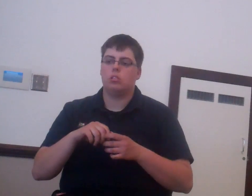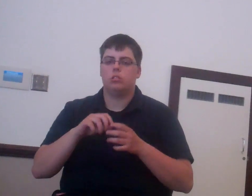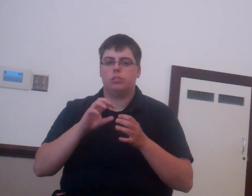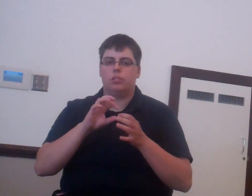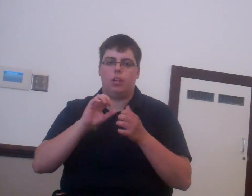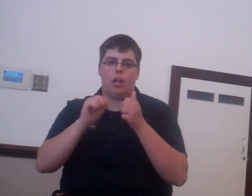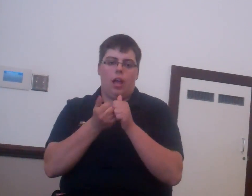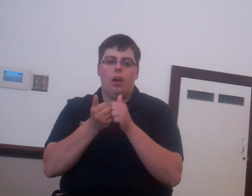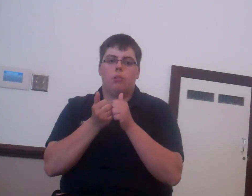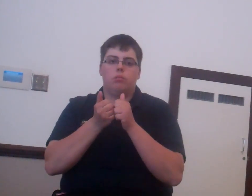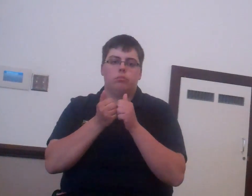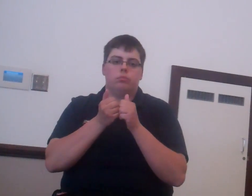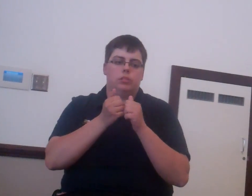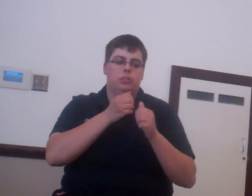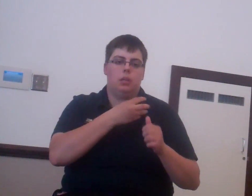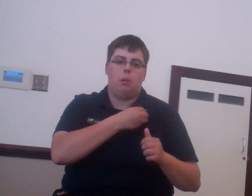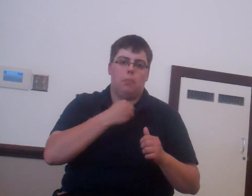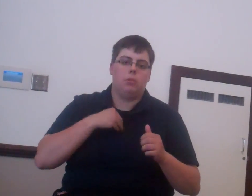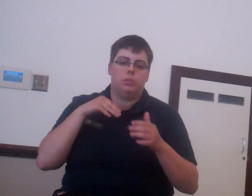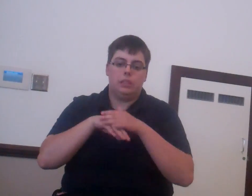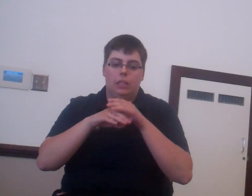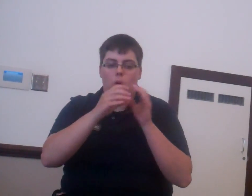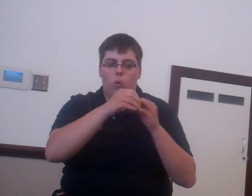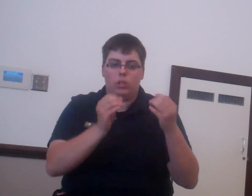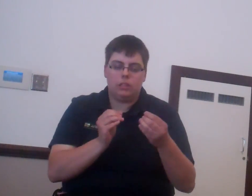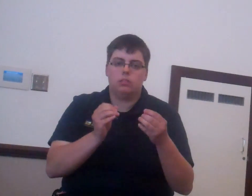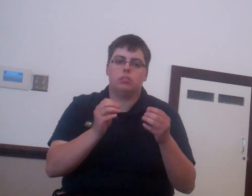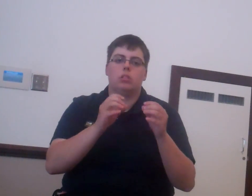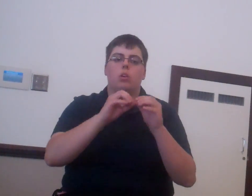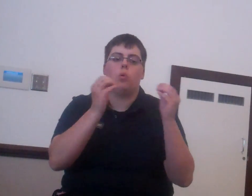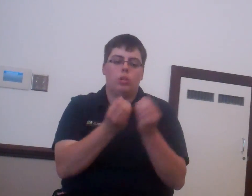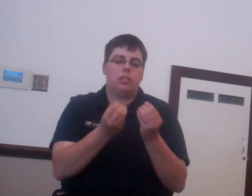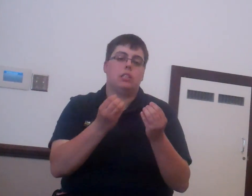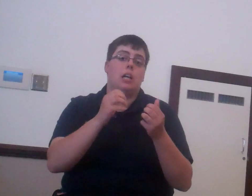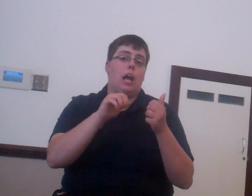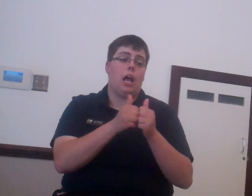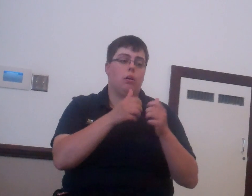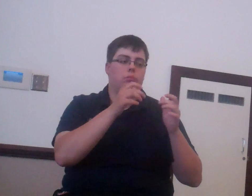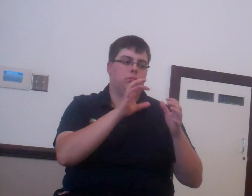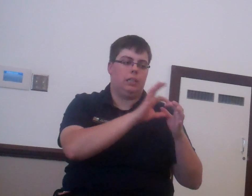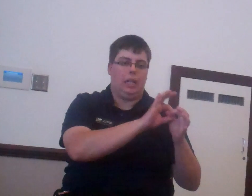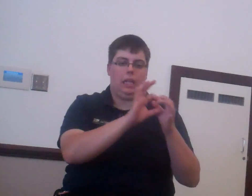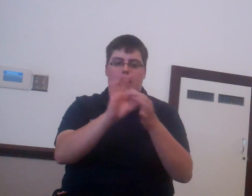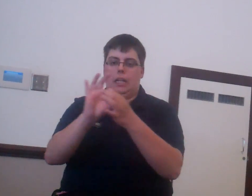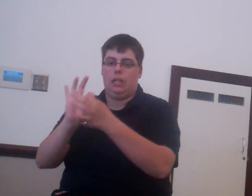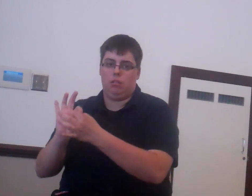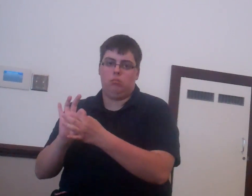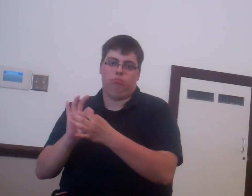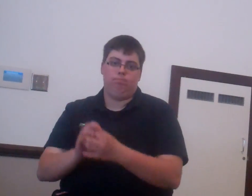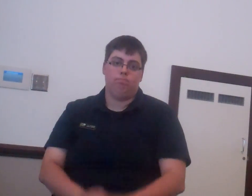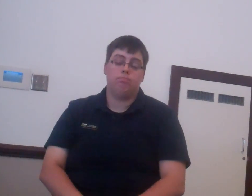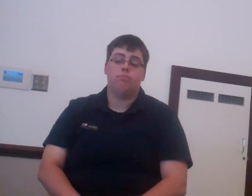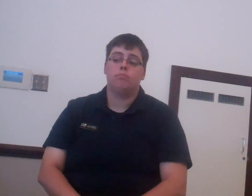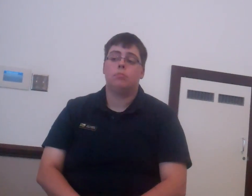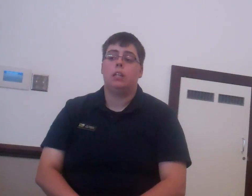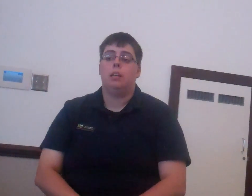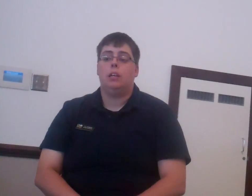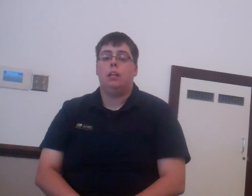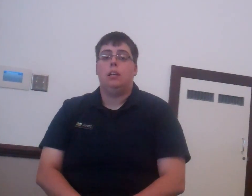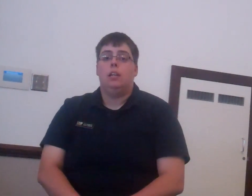organization. And we can define networks in a few different ways. One thing that might be important to